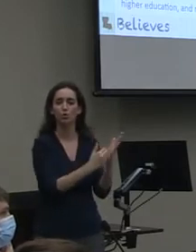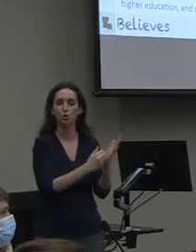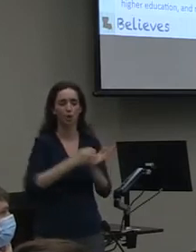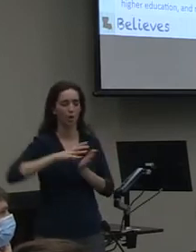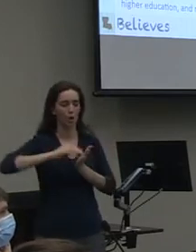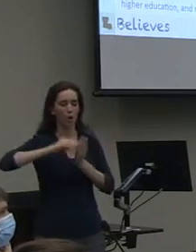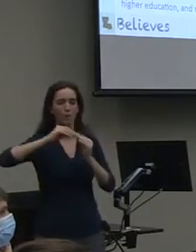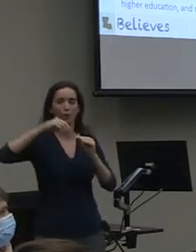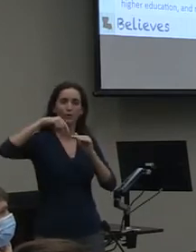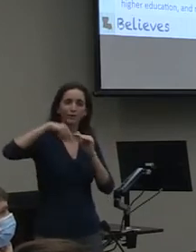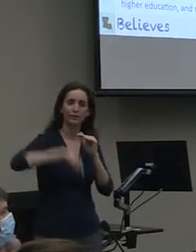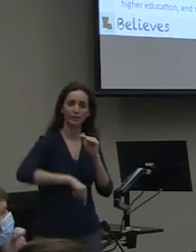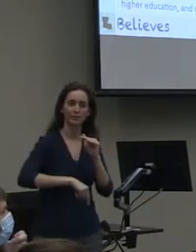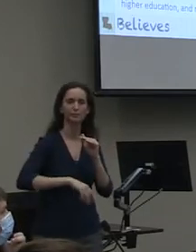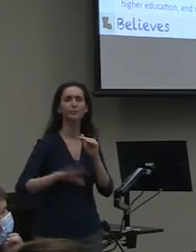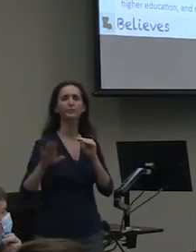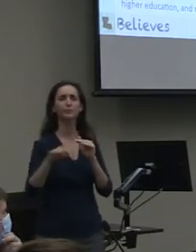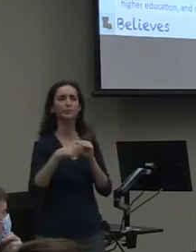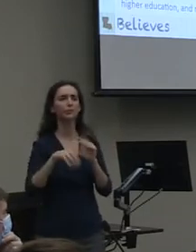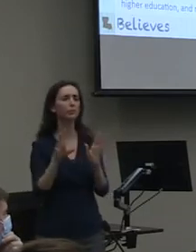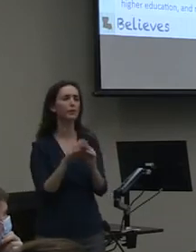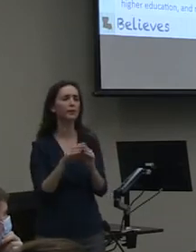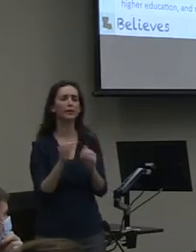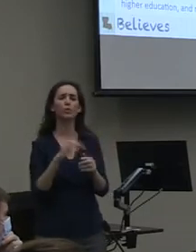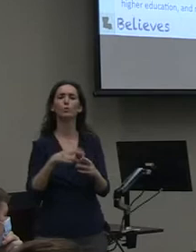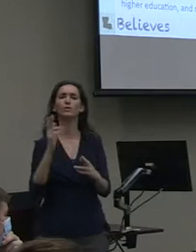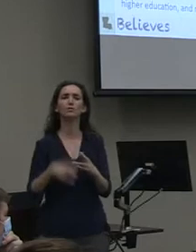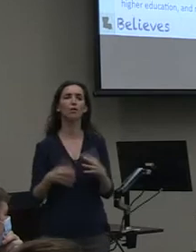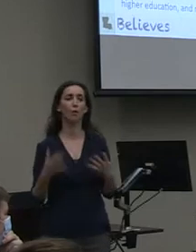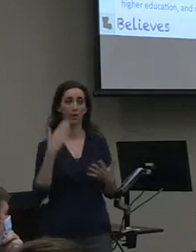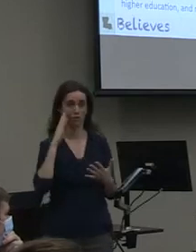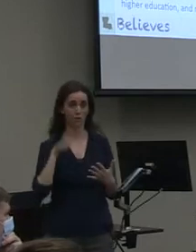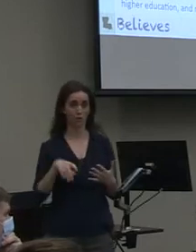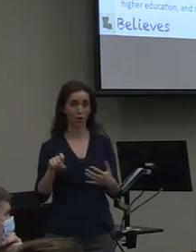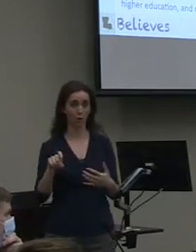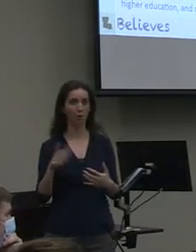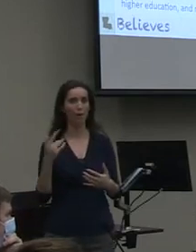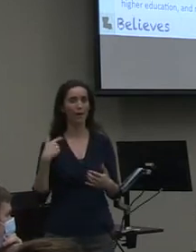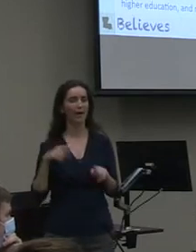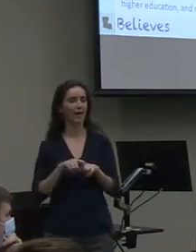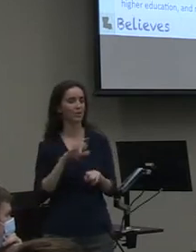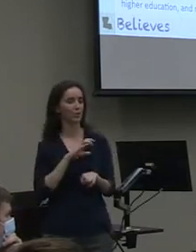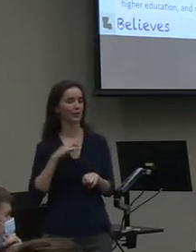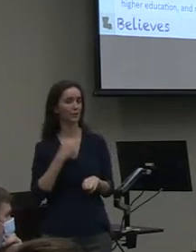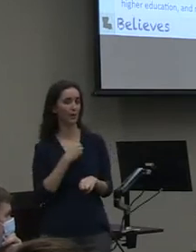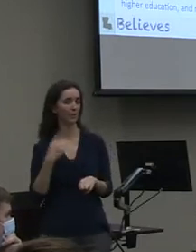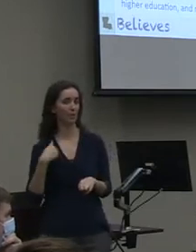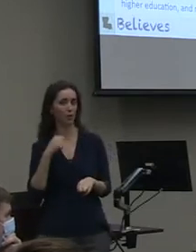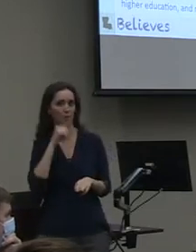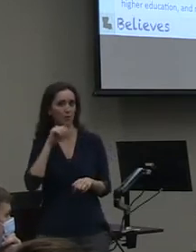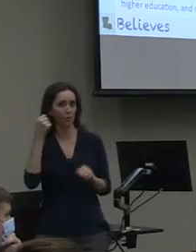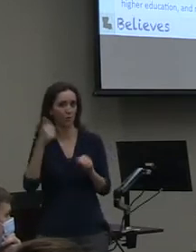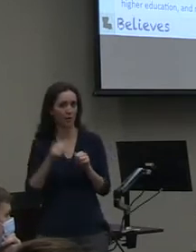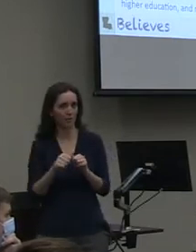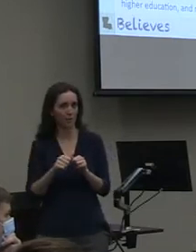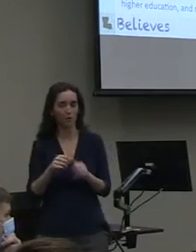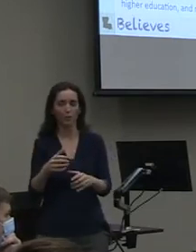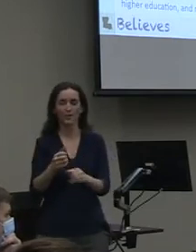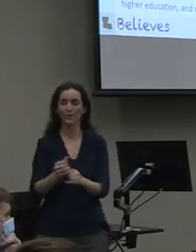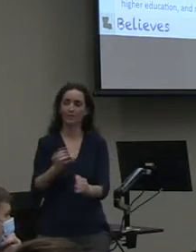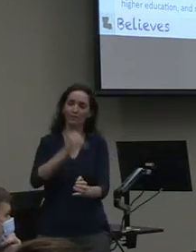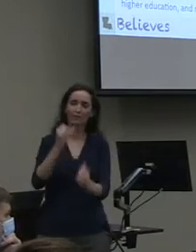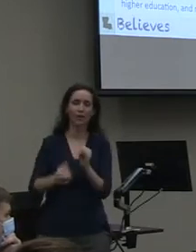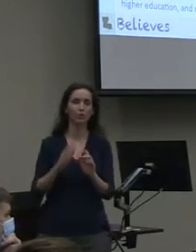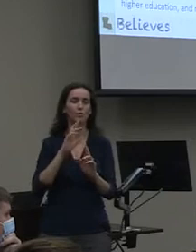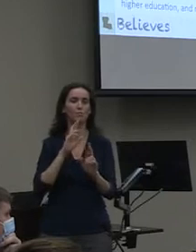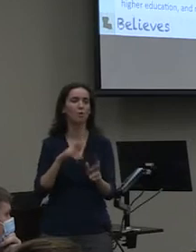knowledge. Do we know what the outcome of those meetings were? Because as a committee member, I don't recall ever receiving a final report